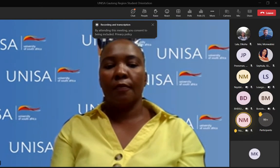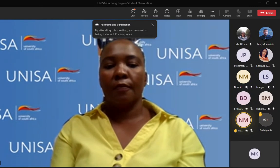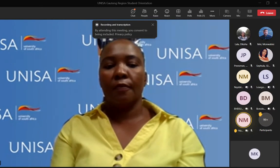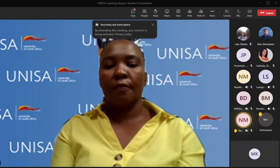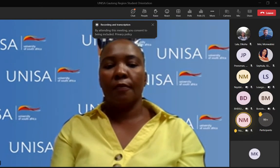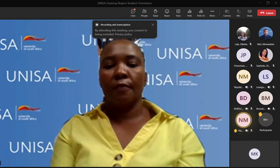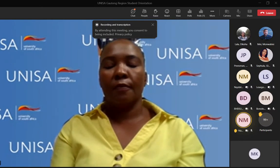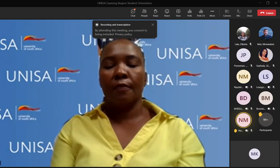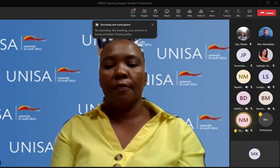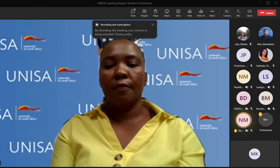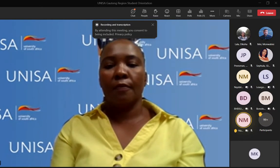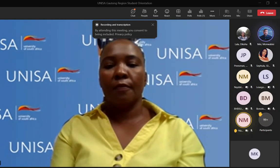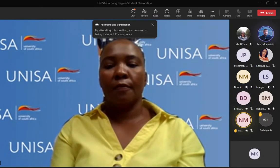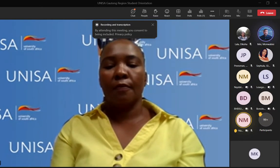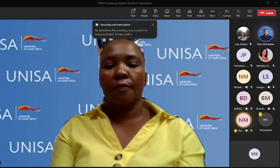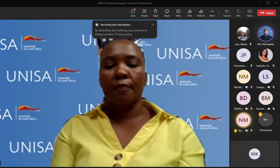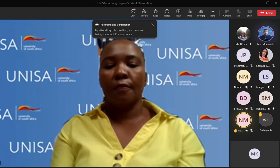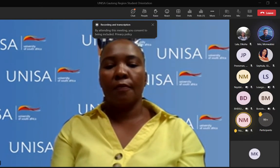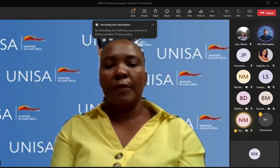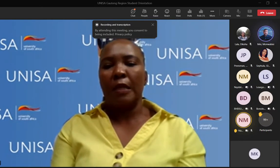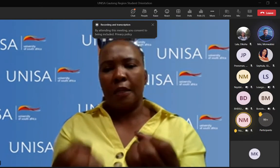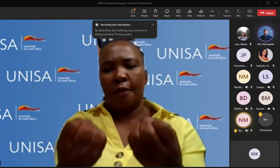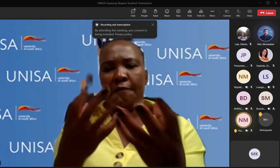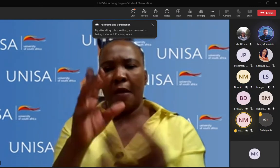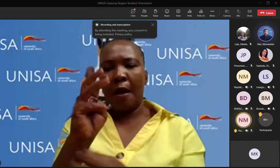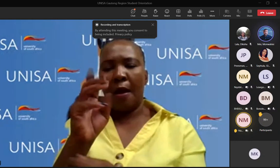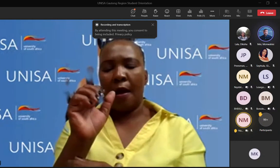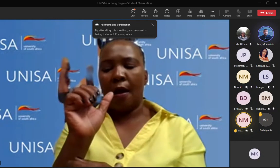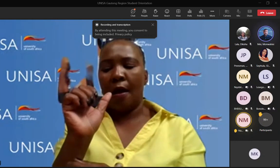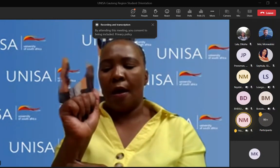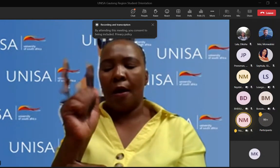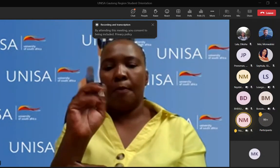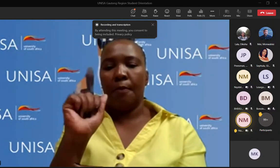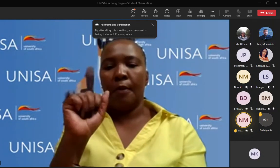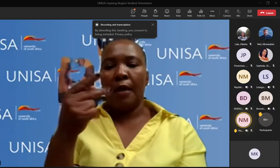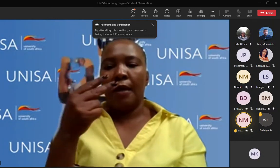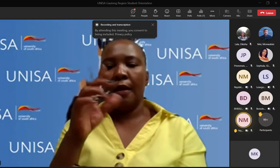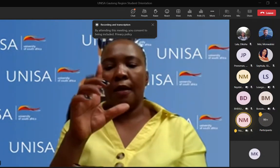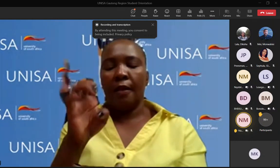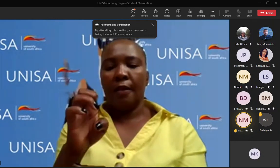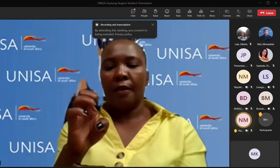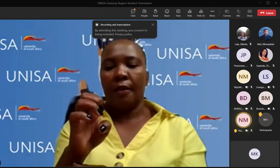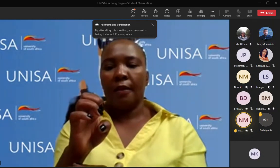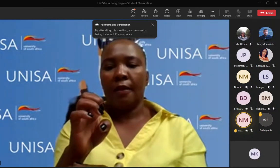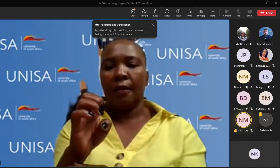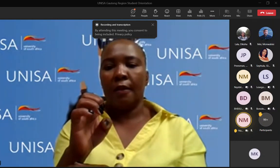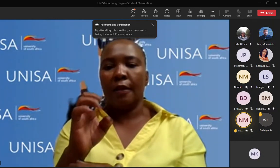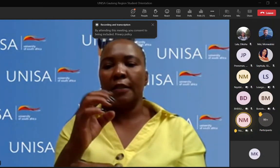let us give them a fair moment you know connectivity issues